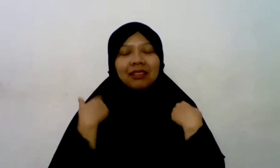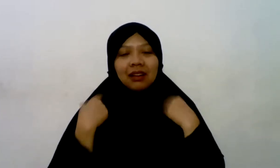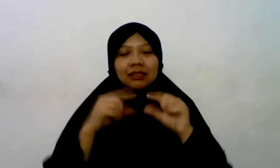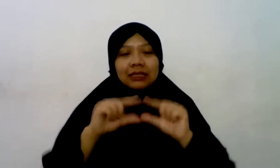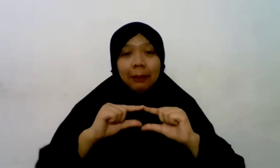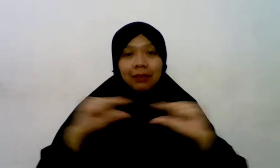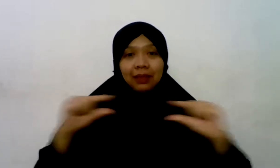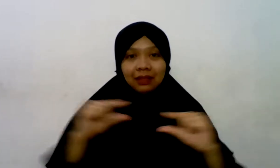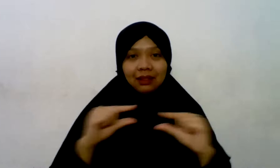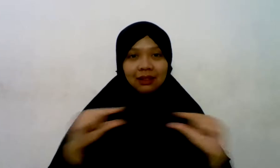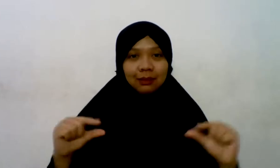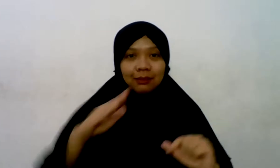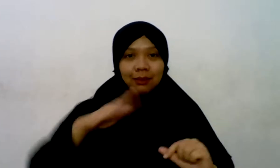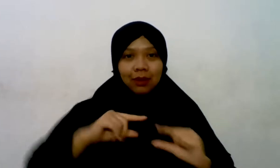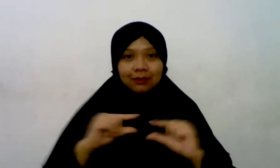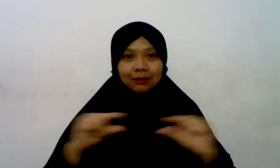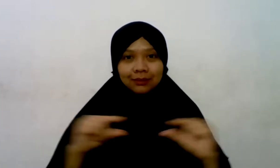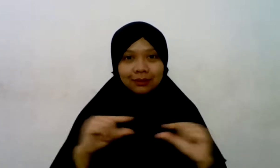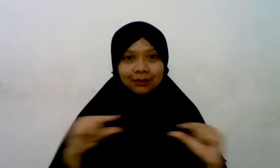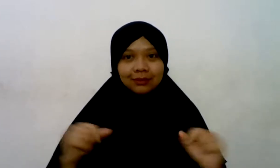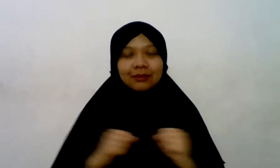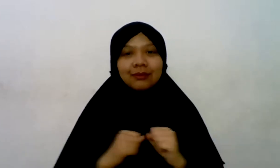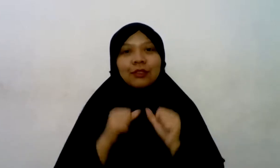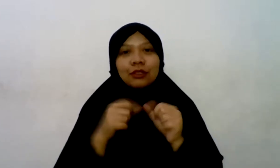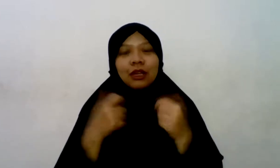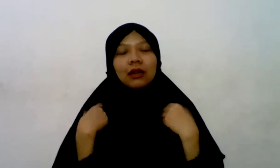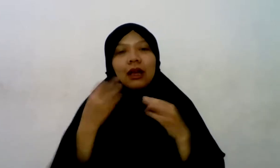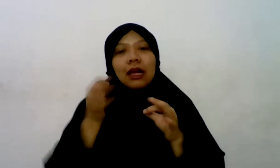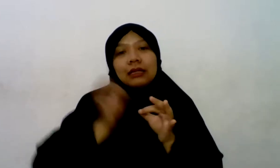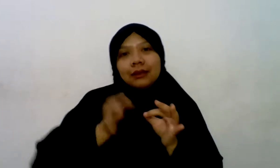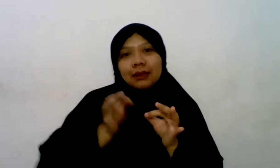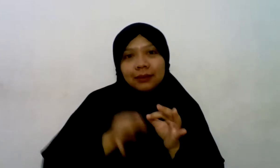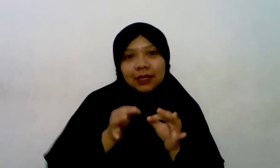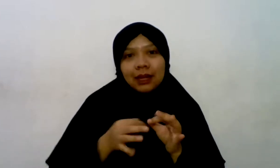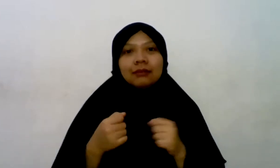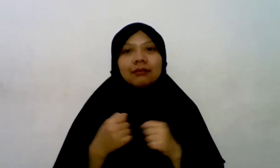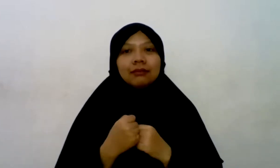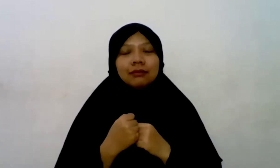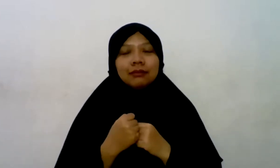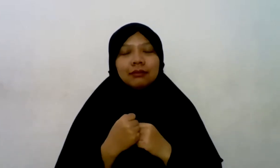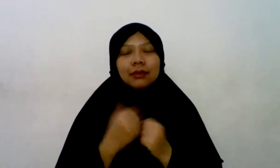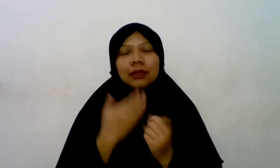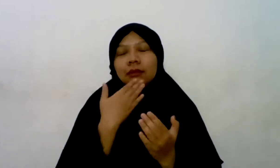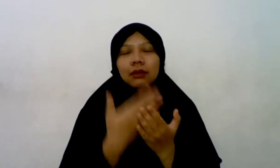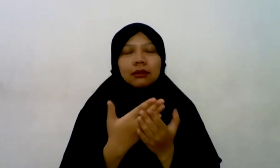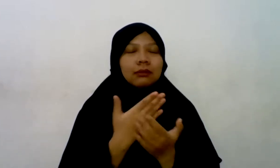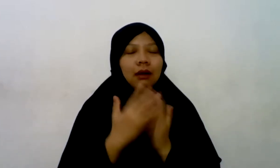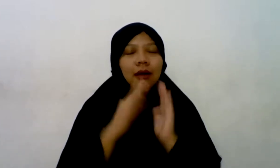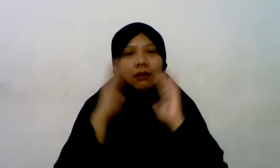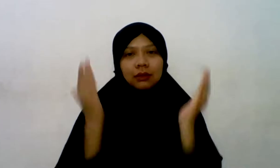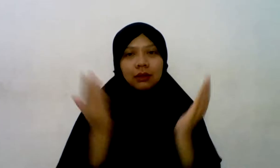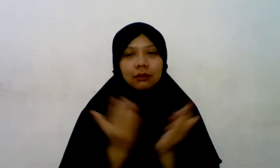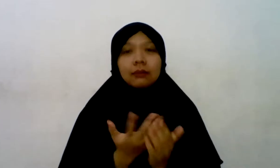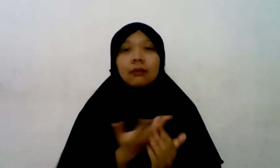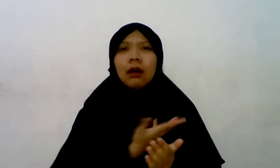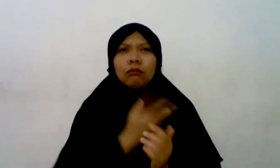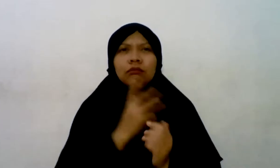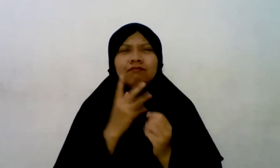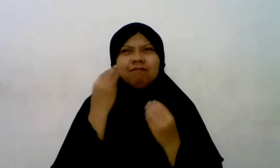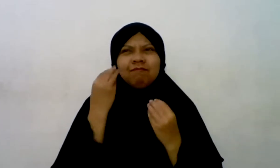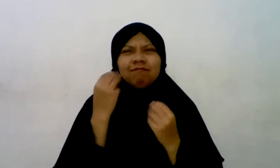the bottom of the screen and a fabulous sign language interpreter. Thank you very much. I was just wondering